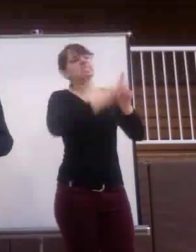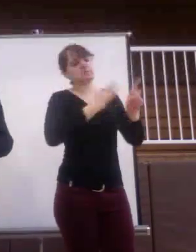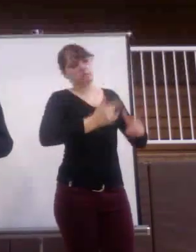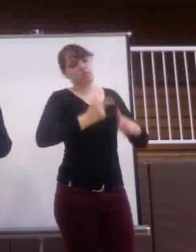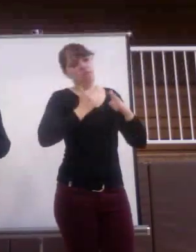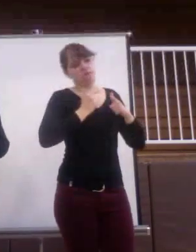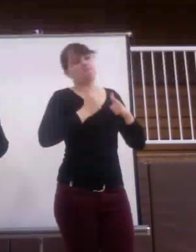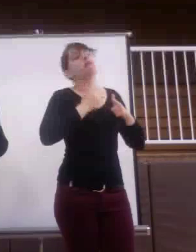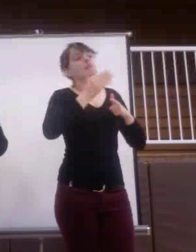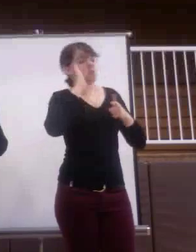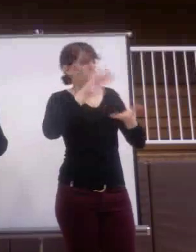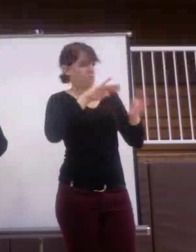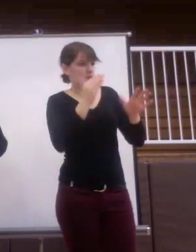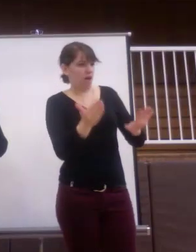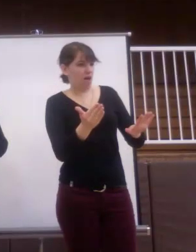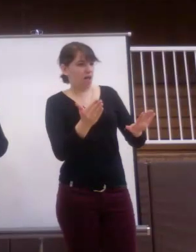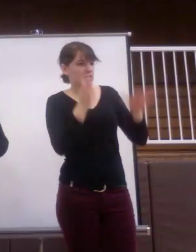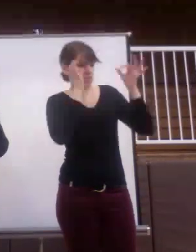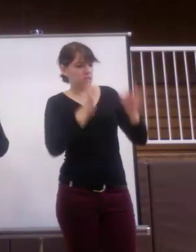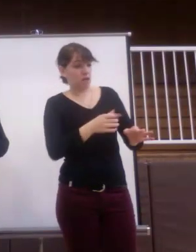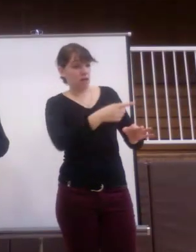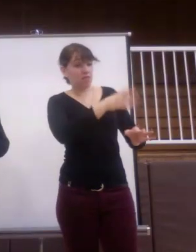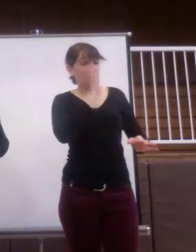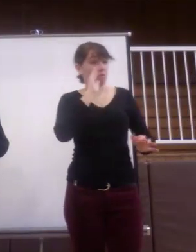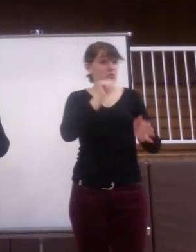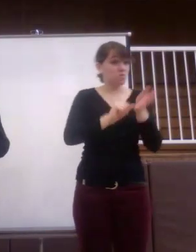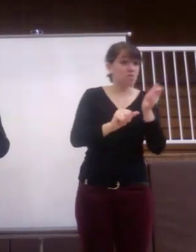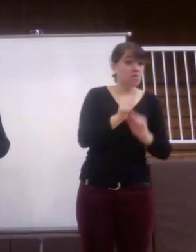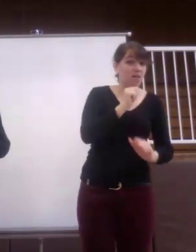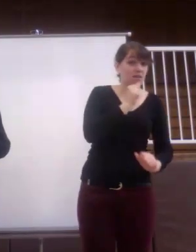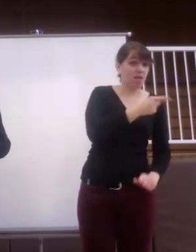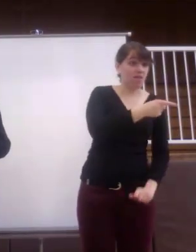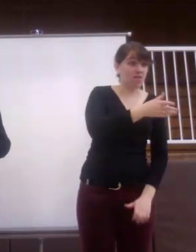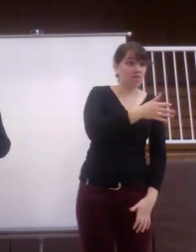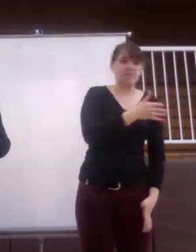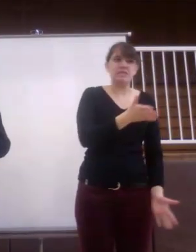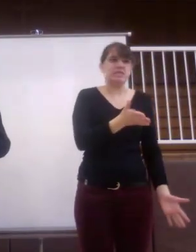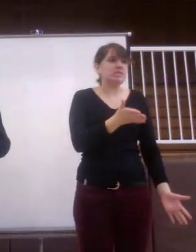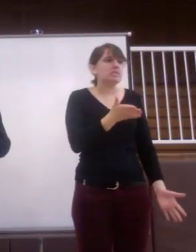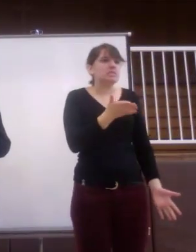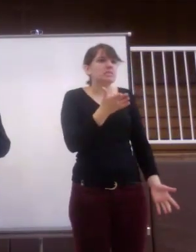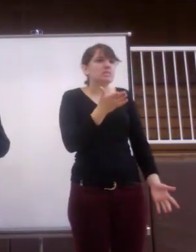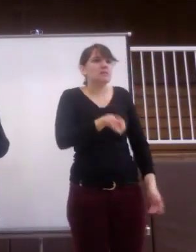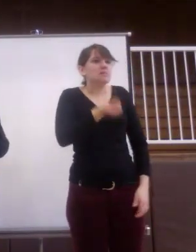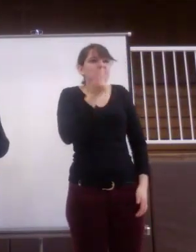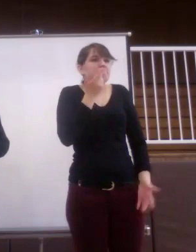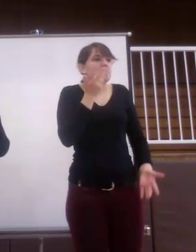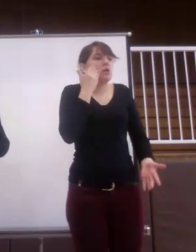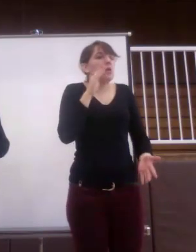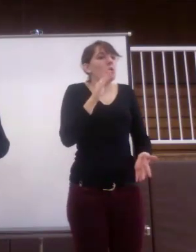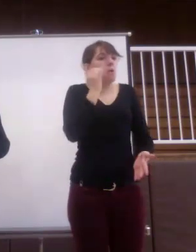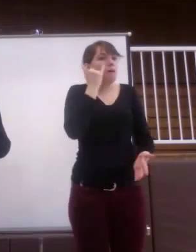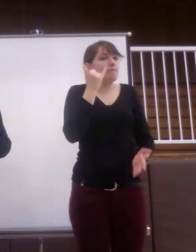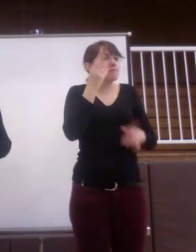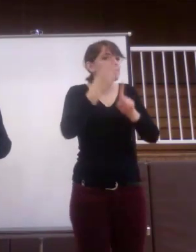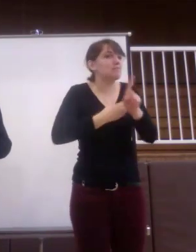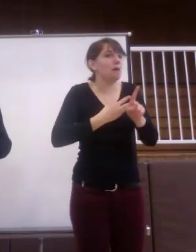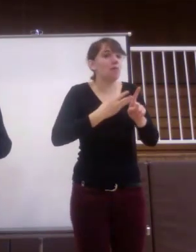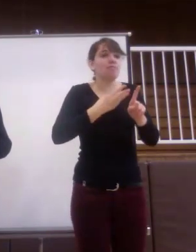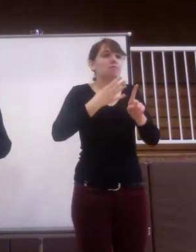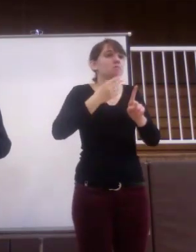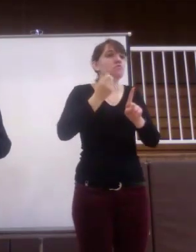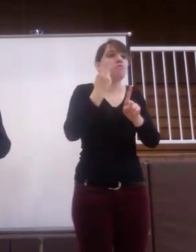decision is clearly fraught with danger. And there are many examples that you may have heard